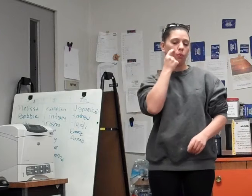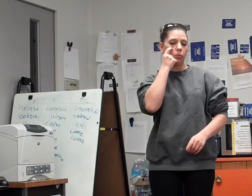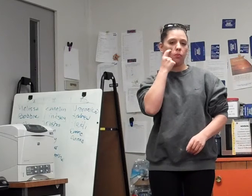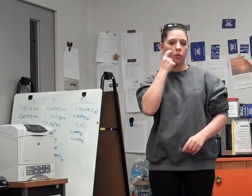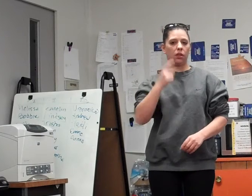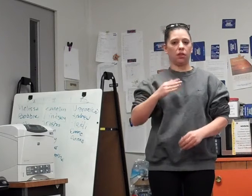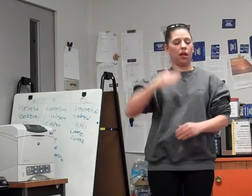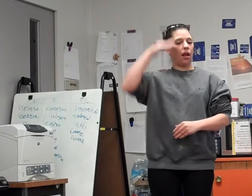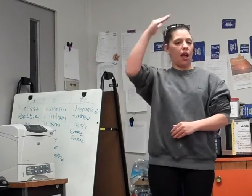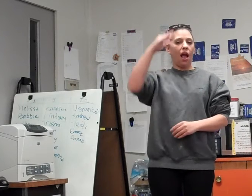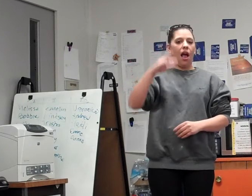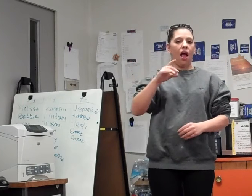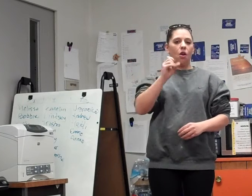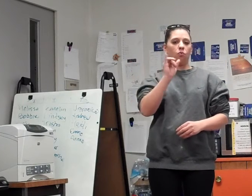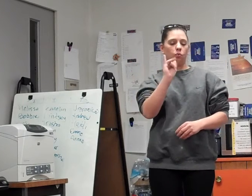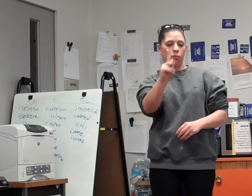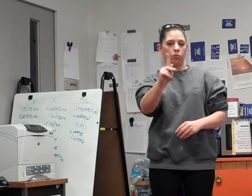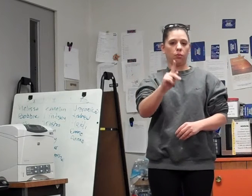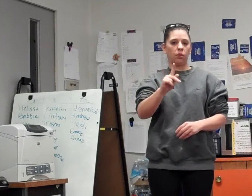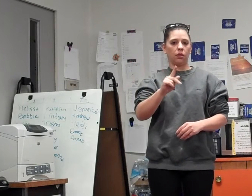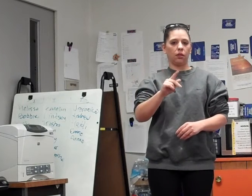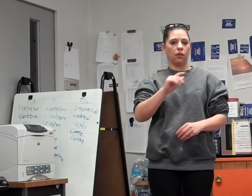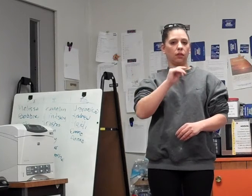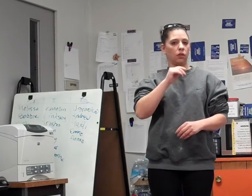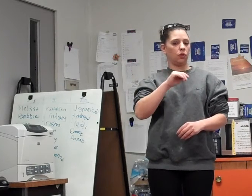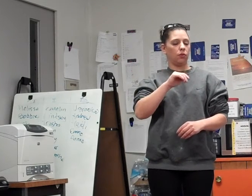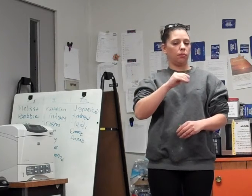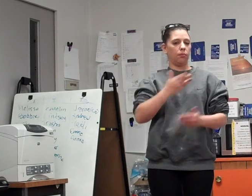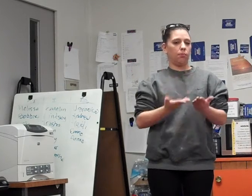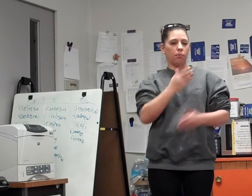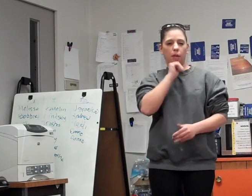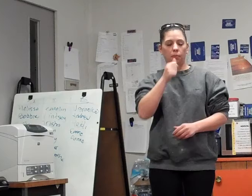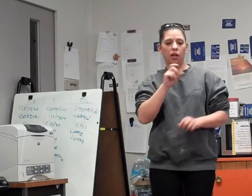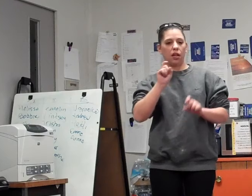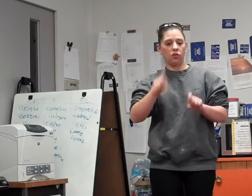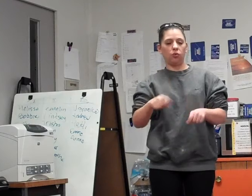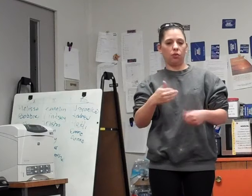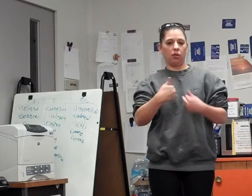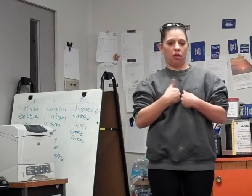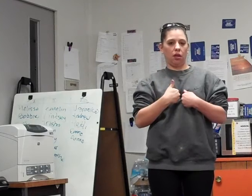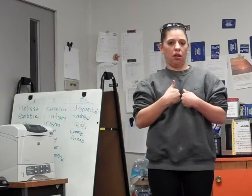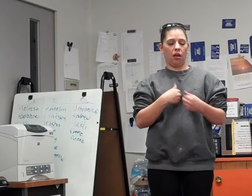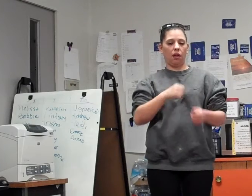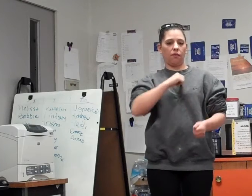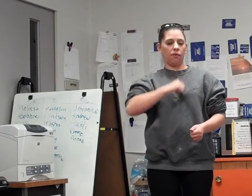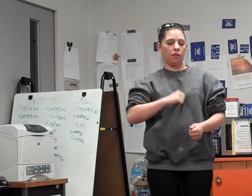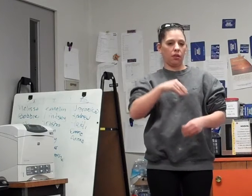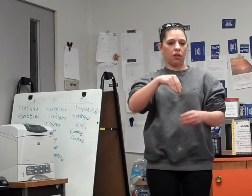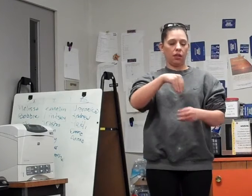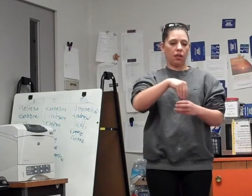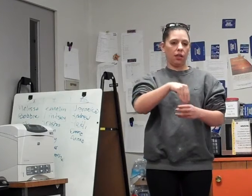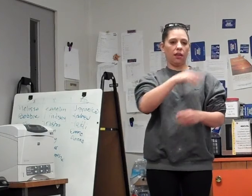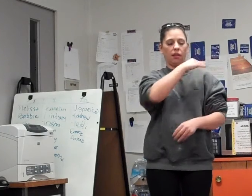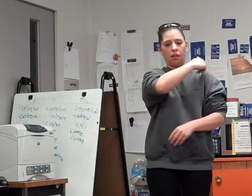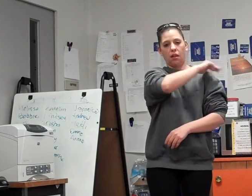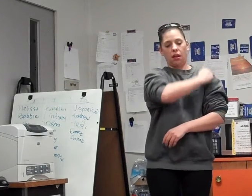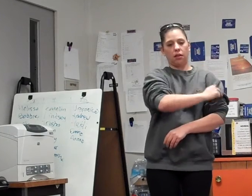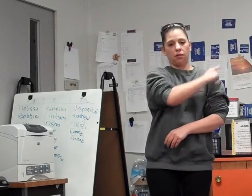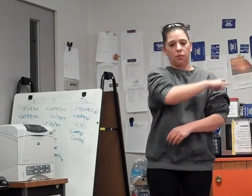and they should not have this procedure done in our facility. Some of the people, if they have dialysis, poor kidneys, if